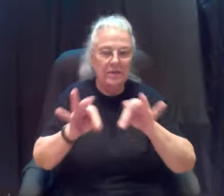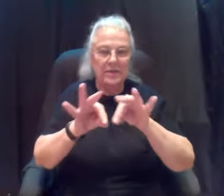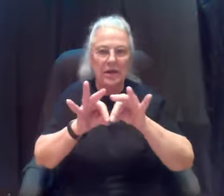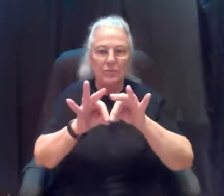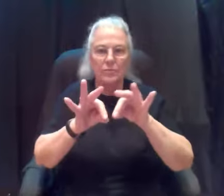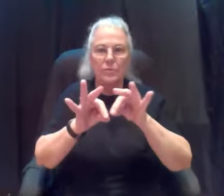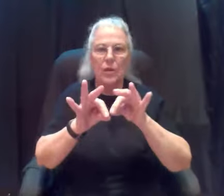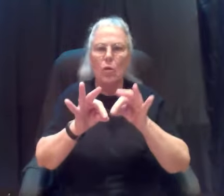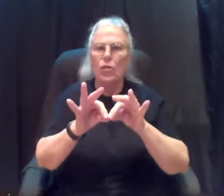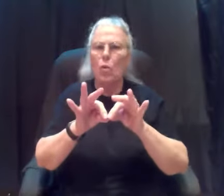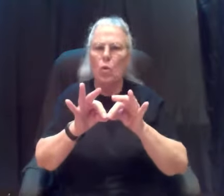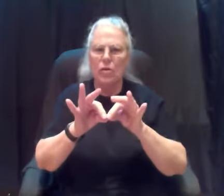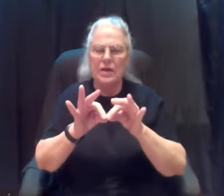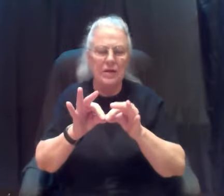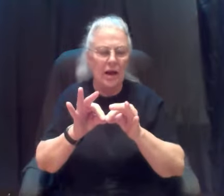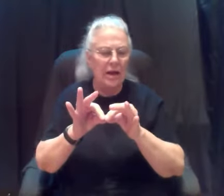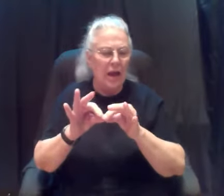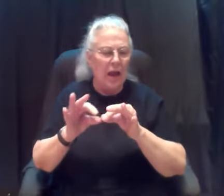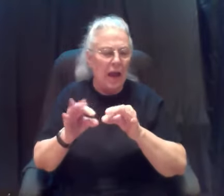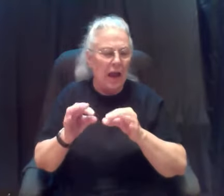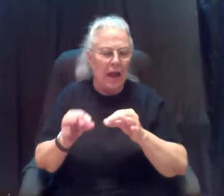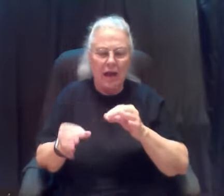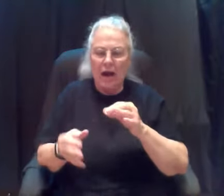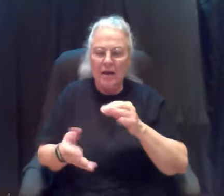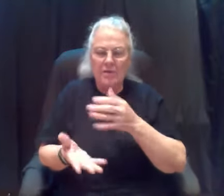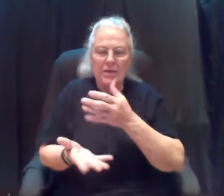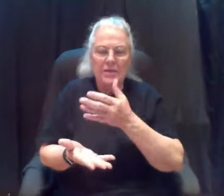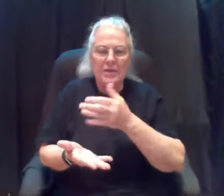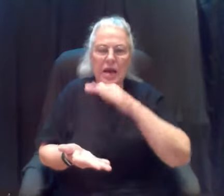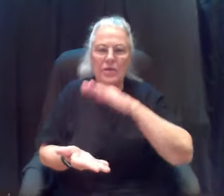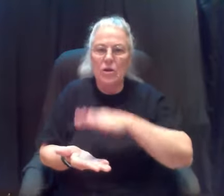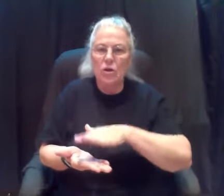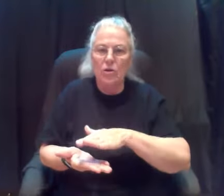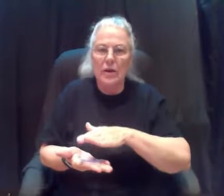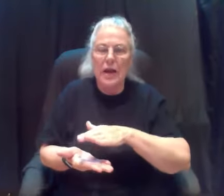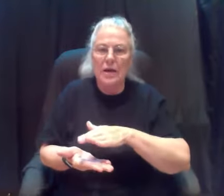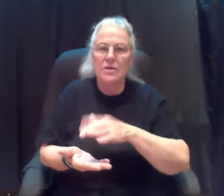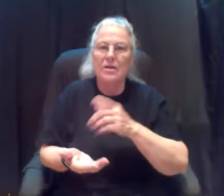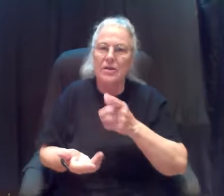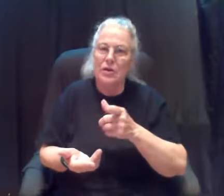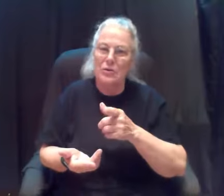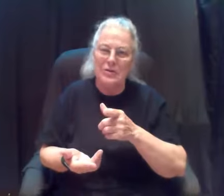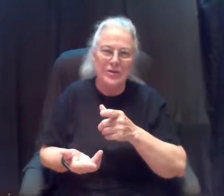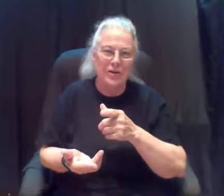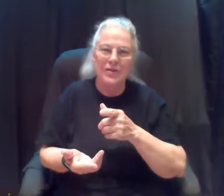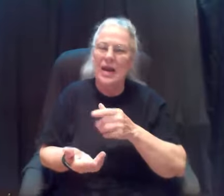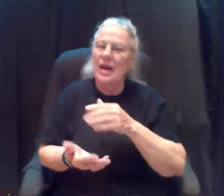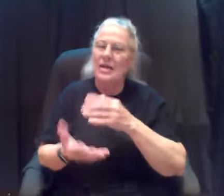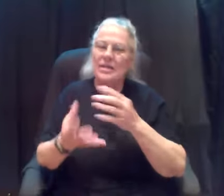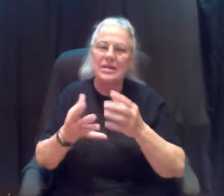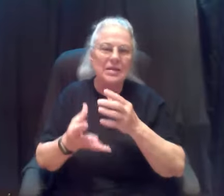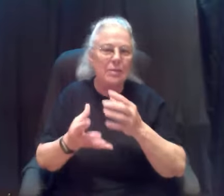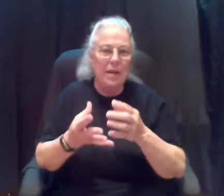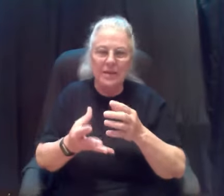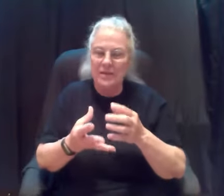it's the worthy sign. To say that you're less than you deserve doesn't make sense